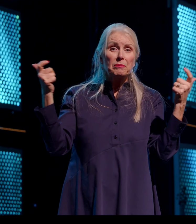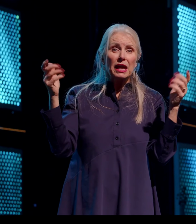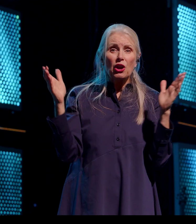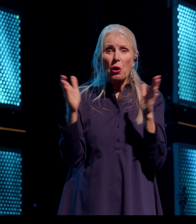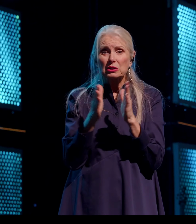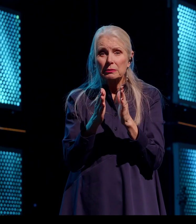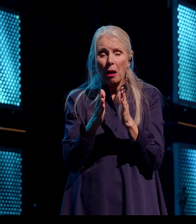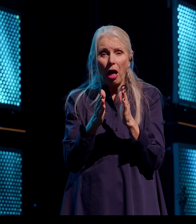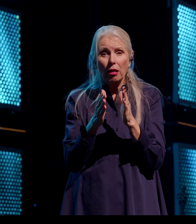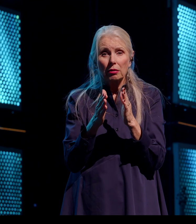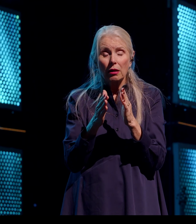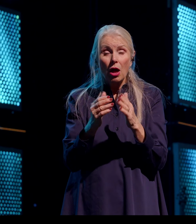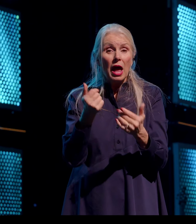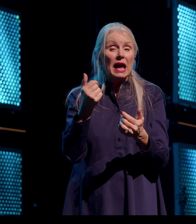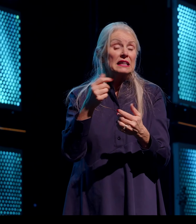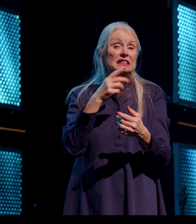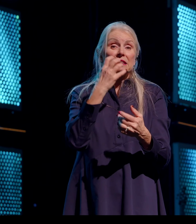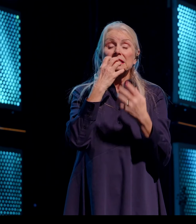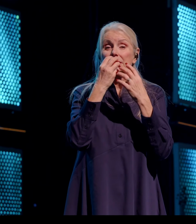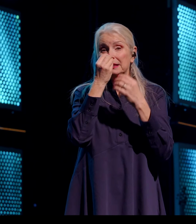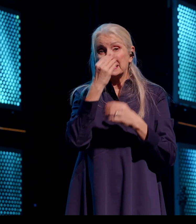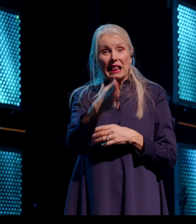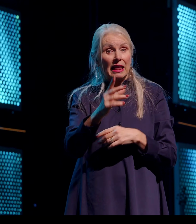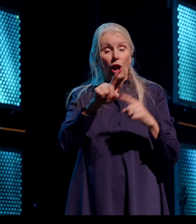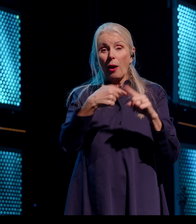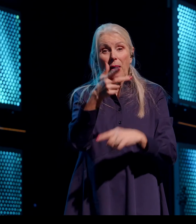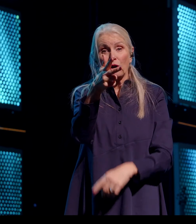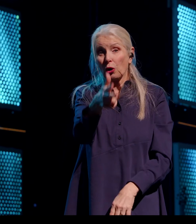he involved in what parking spot you get?